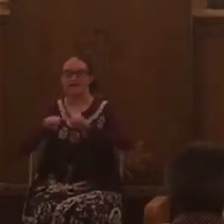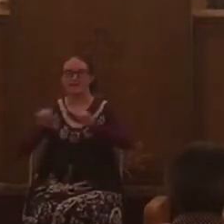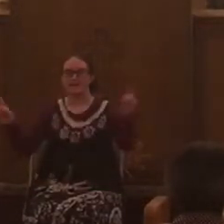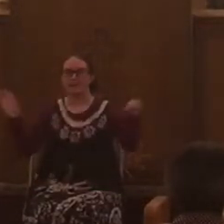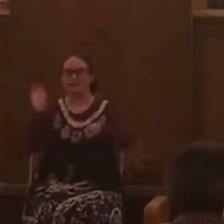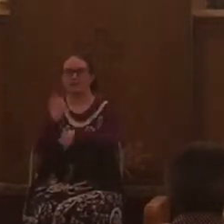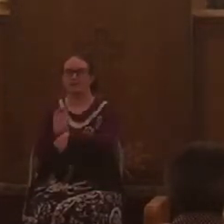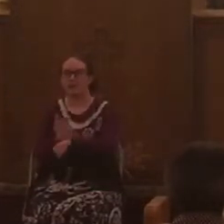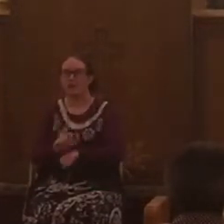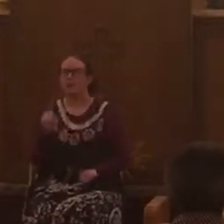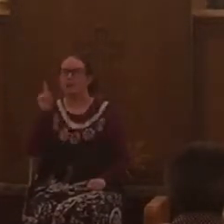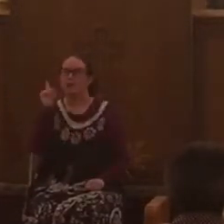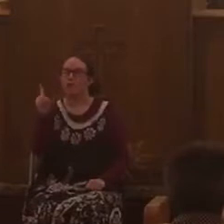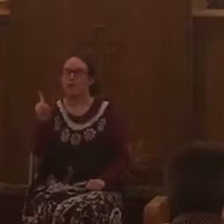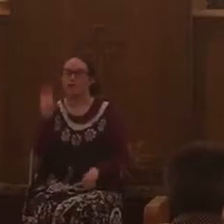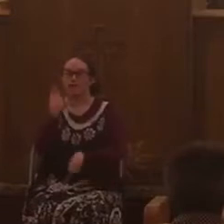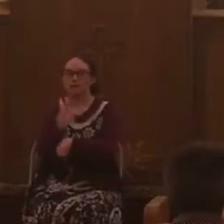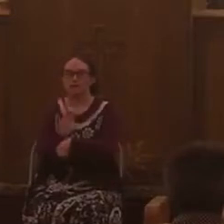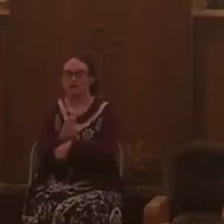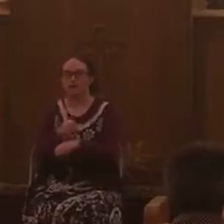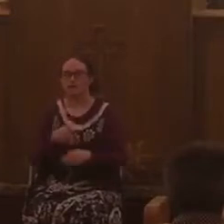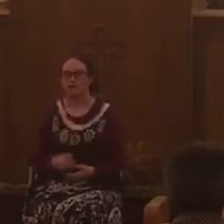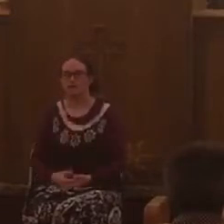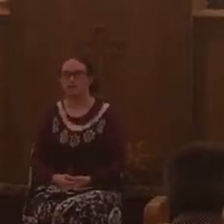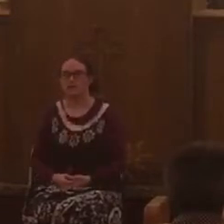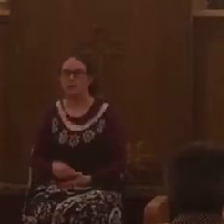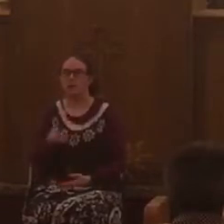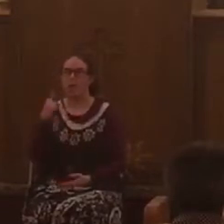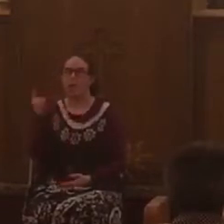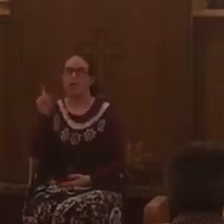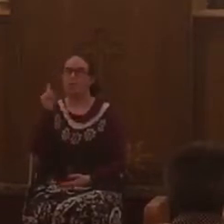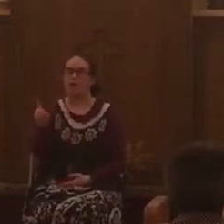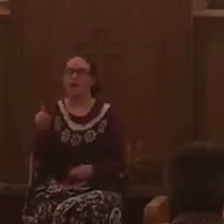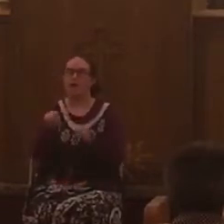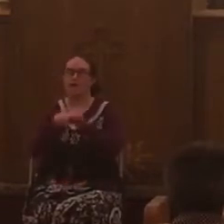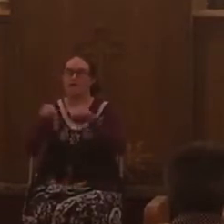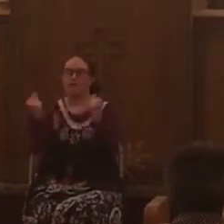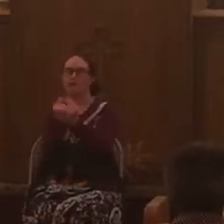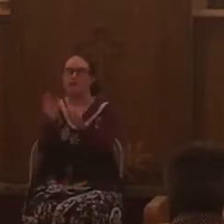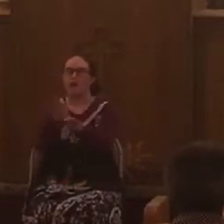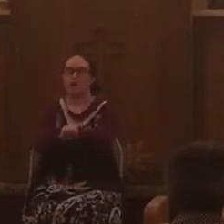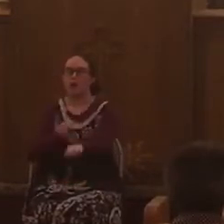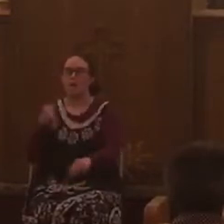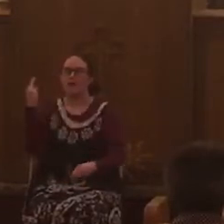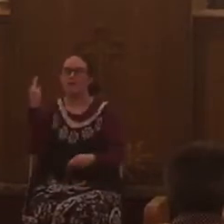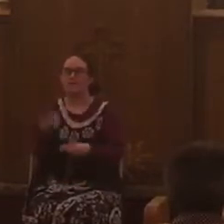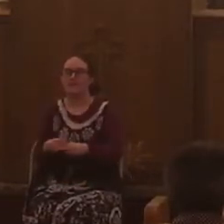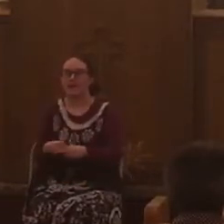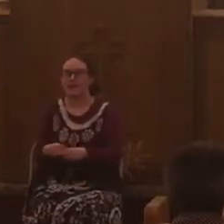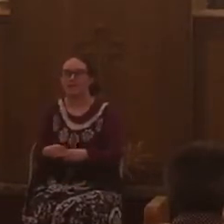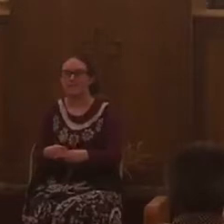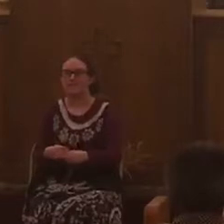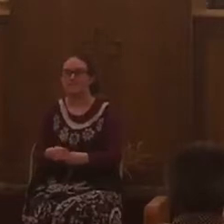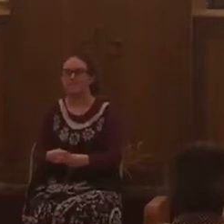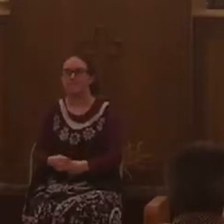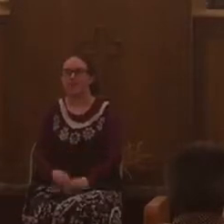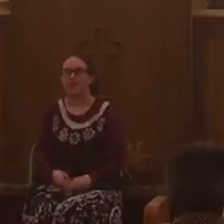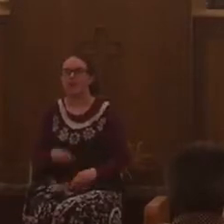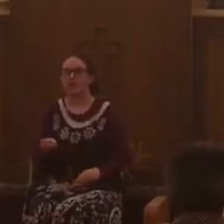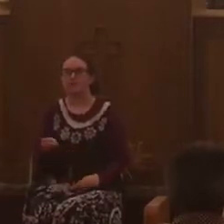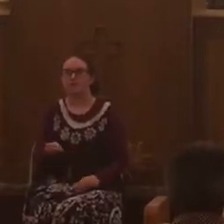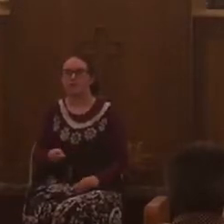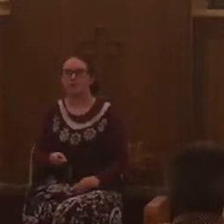churches. There's only one church. Amen. There's only one group that's called by his name. Amen. And those